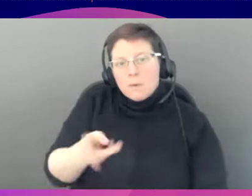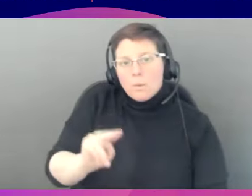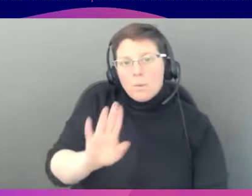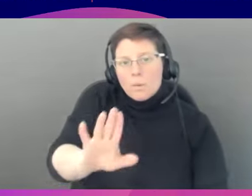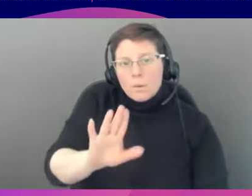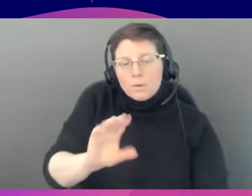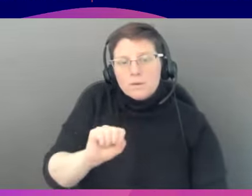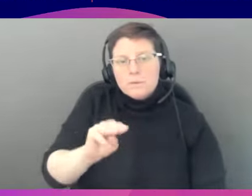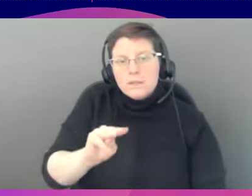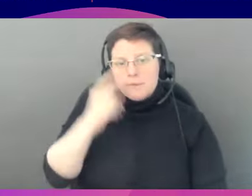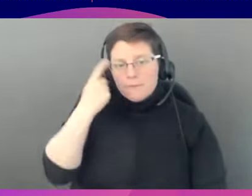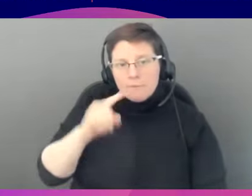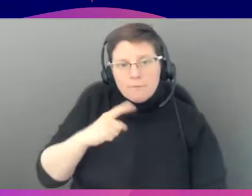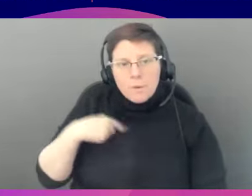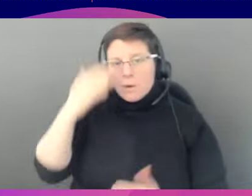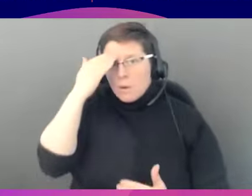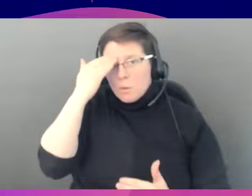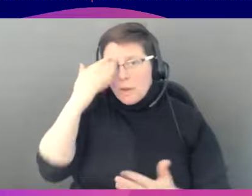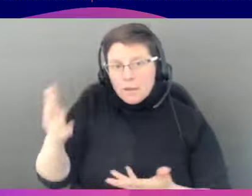awareness raising and fundraising.